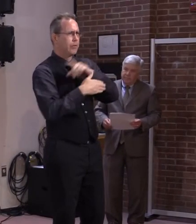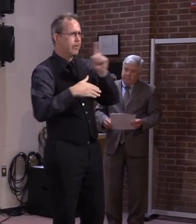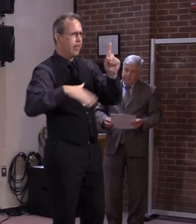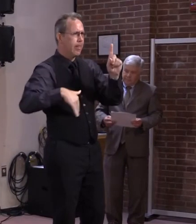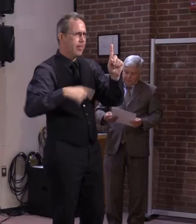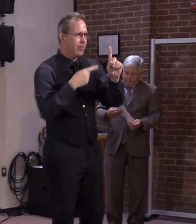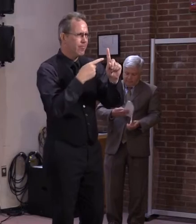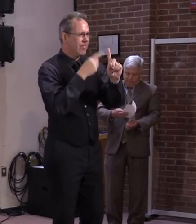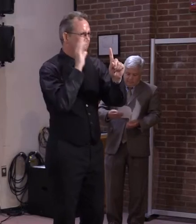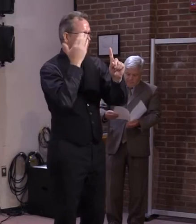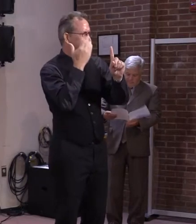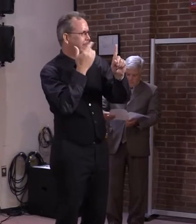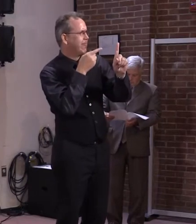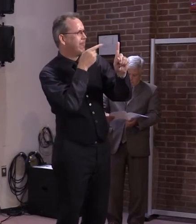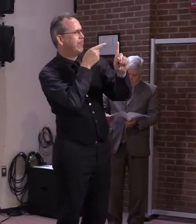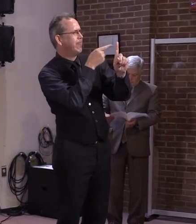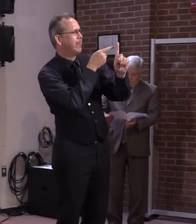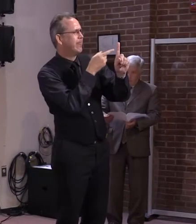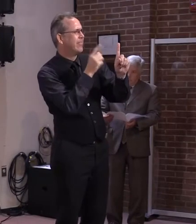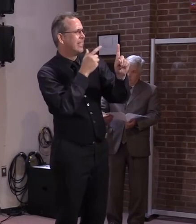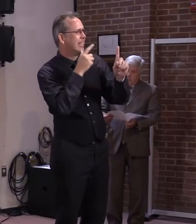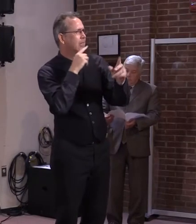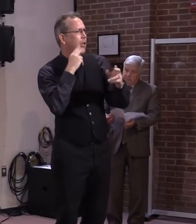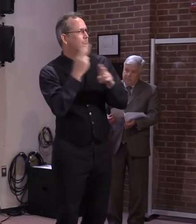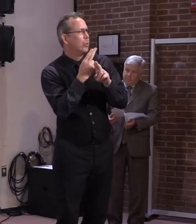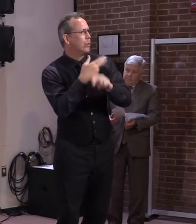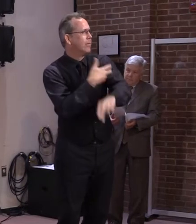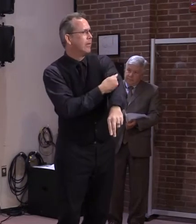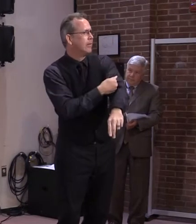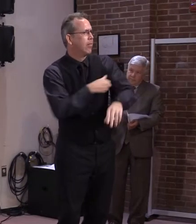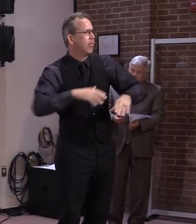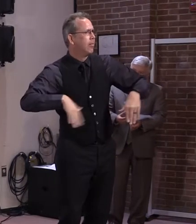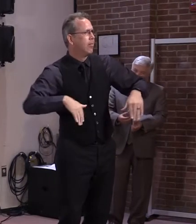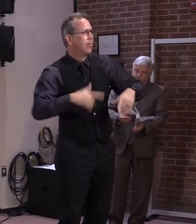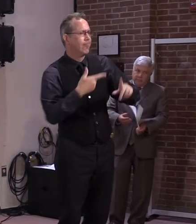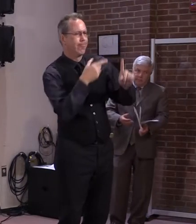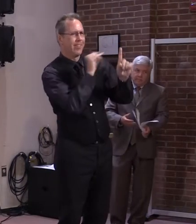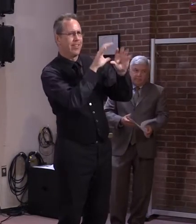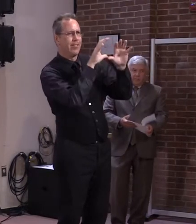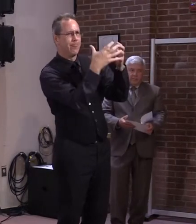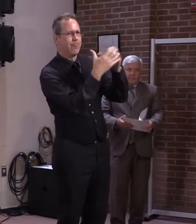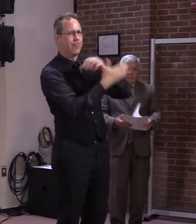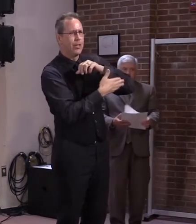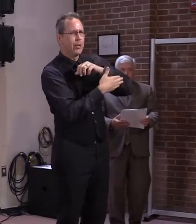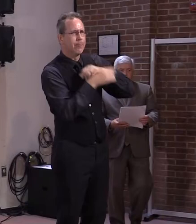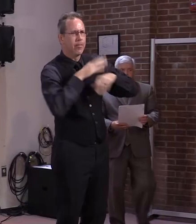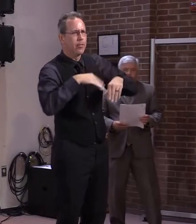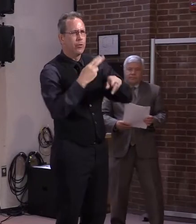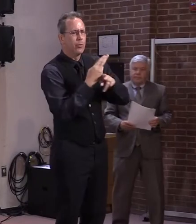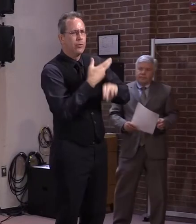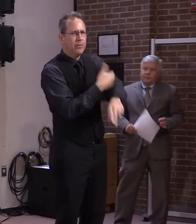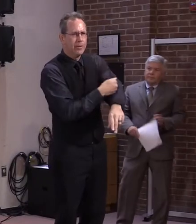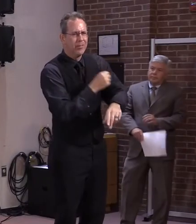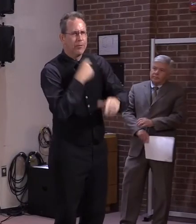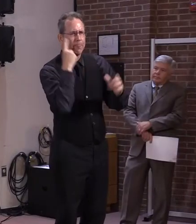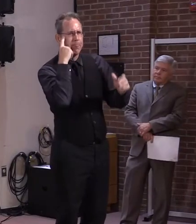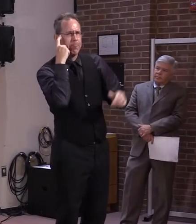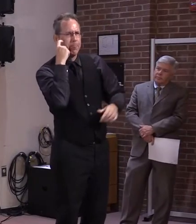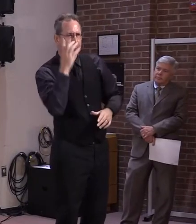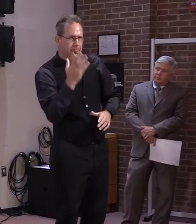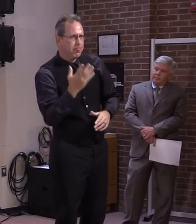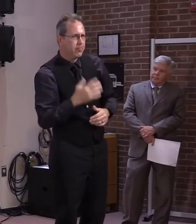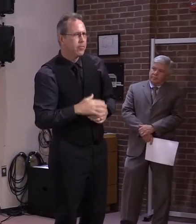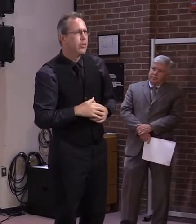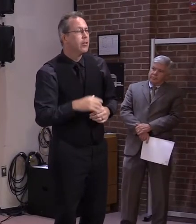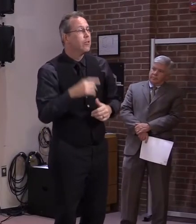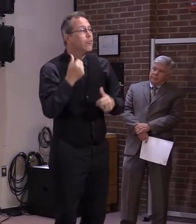is in anywhere else. So that would lead me to believe that it's, again, a pandemic of the unvaccinated at